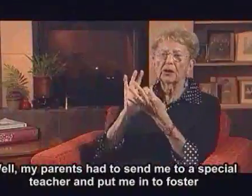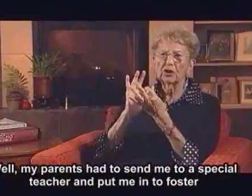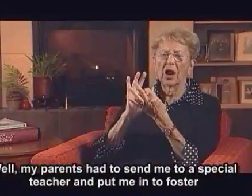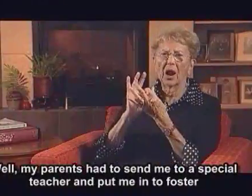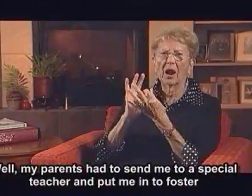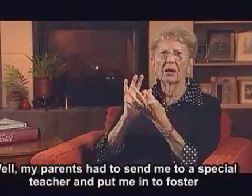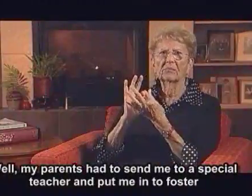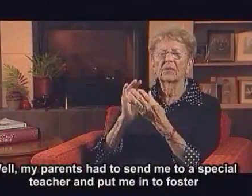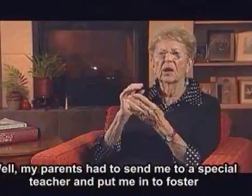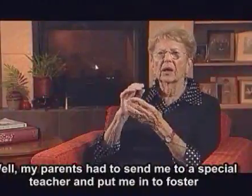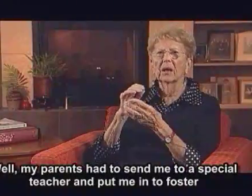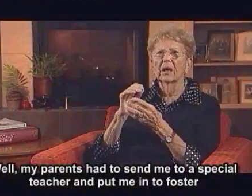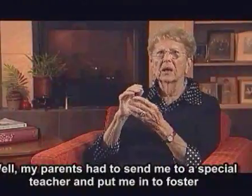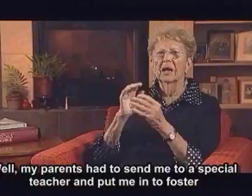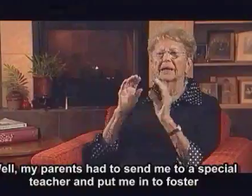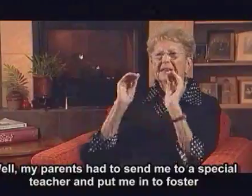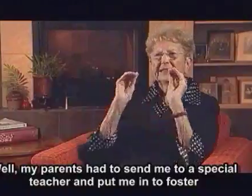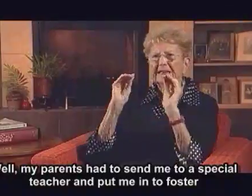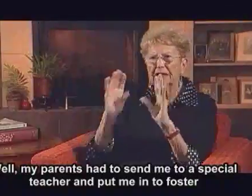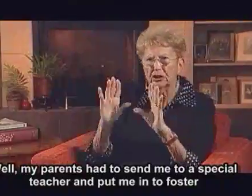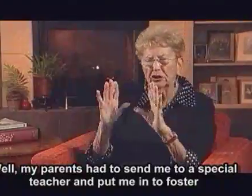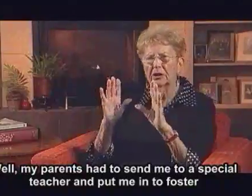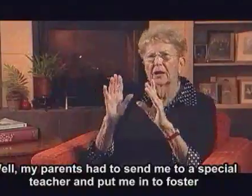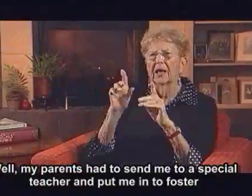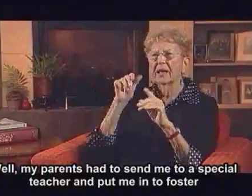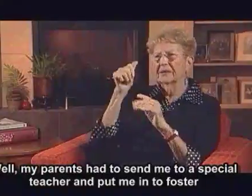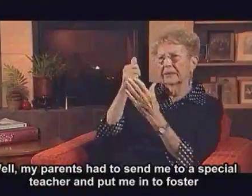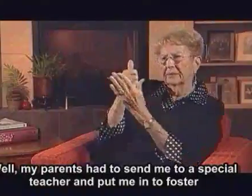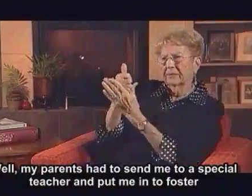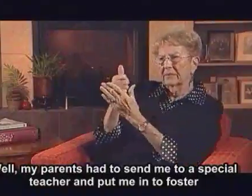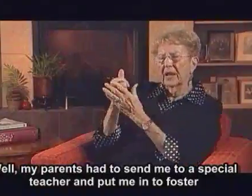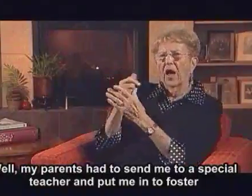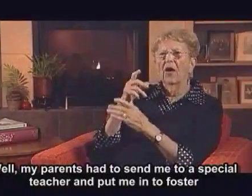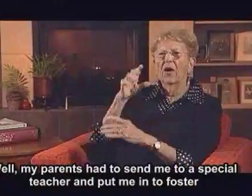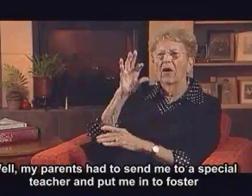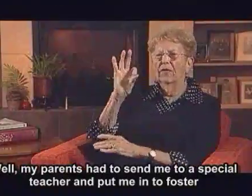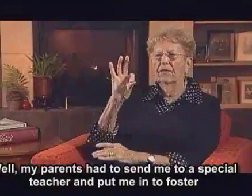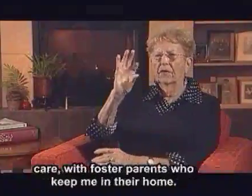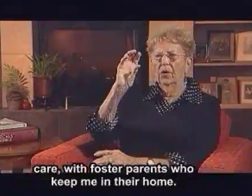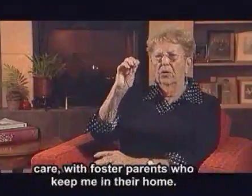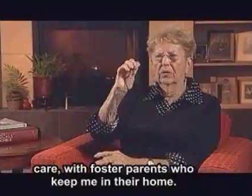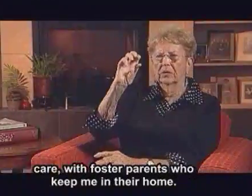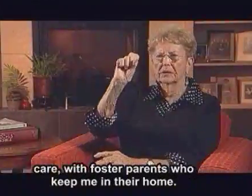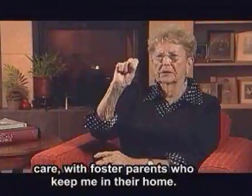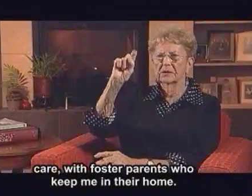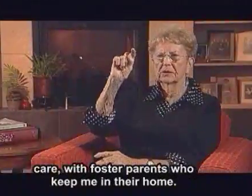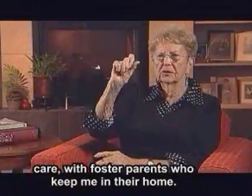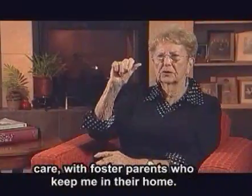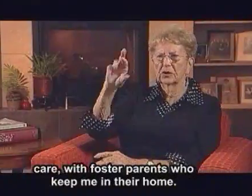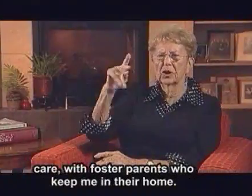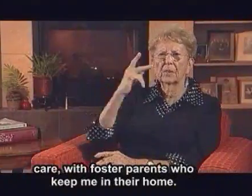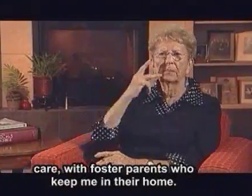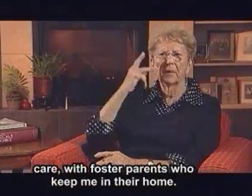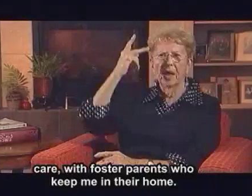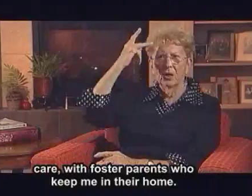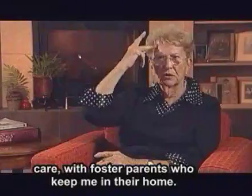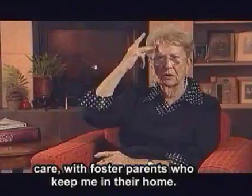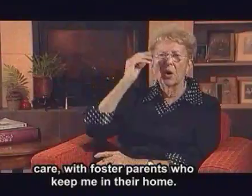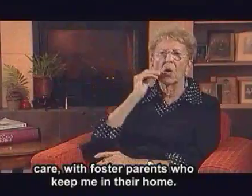Well, my parents had to send me to a special teacher and put me into foster care with foster parents who keep me